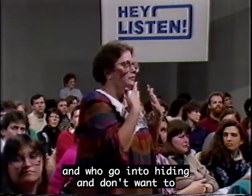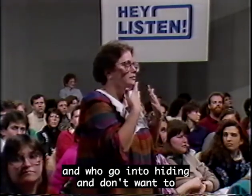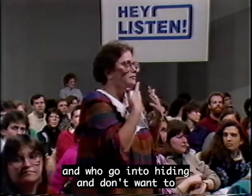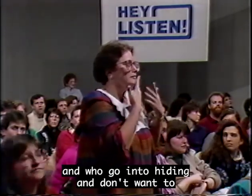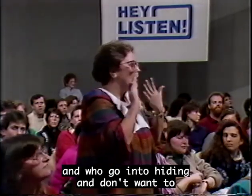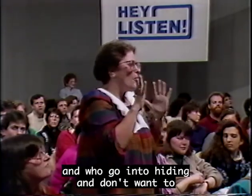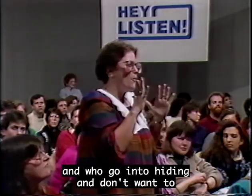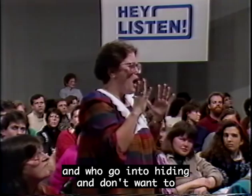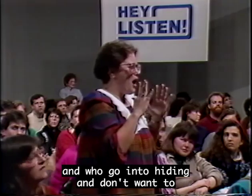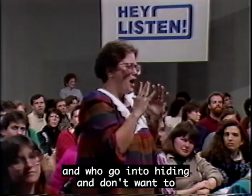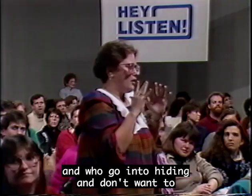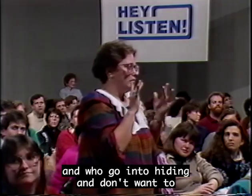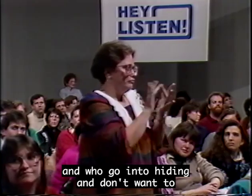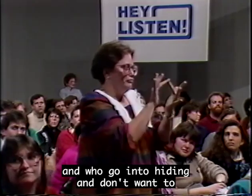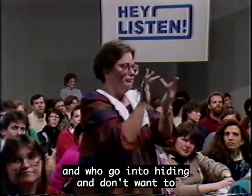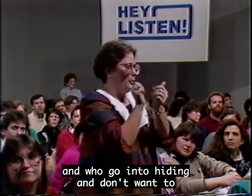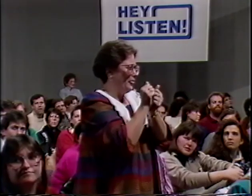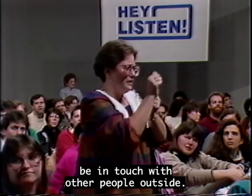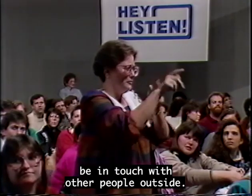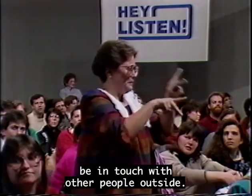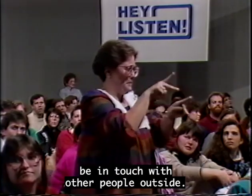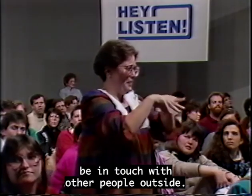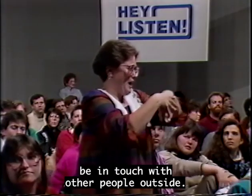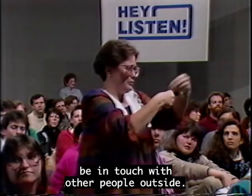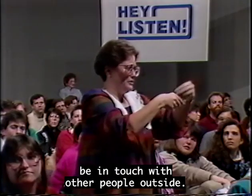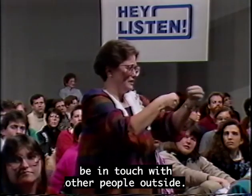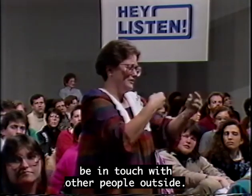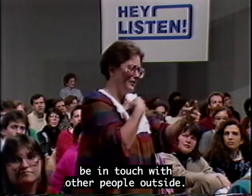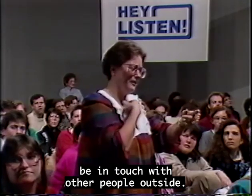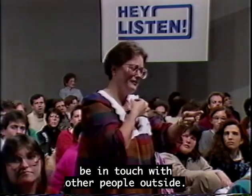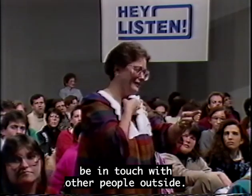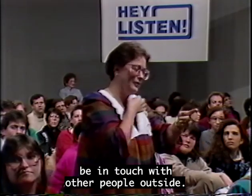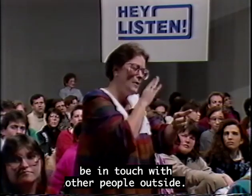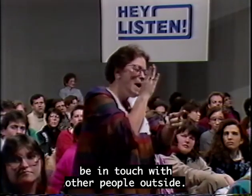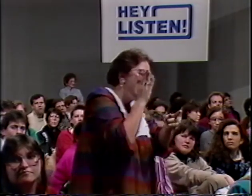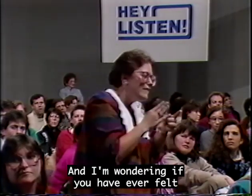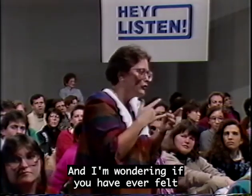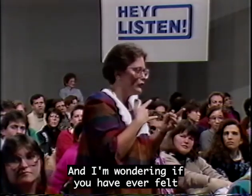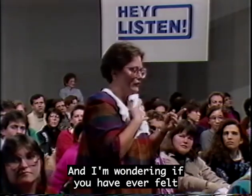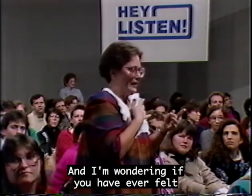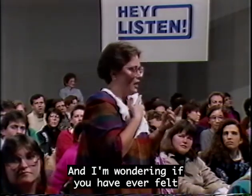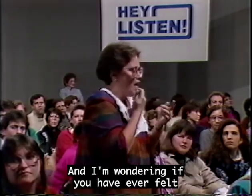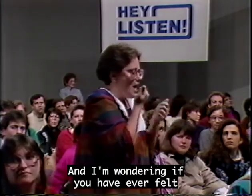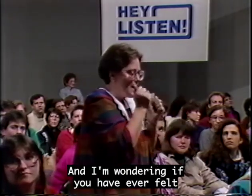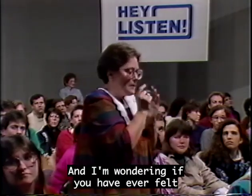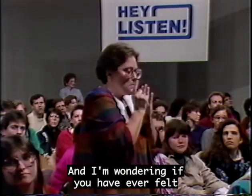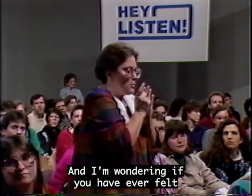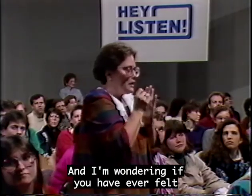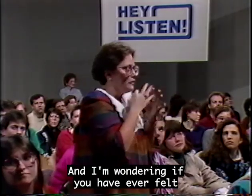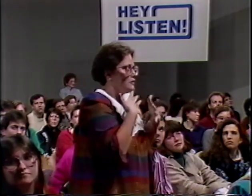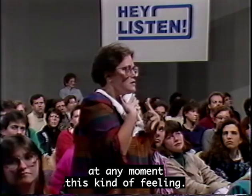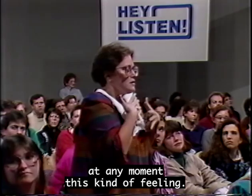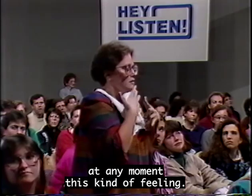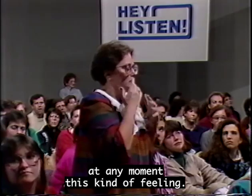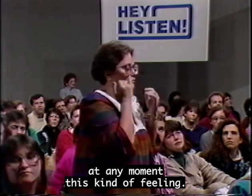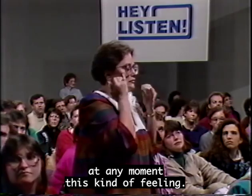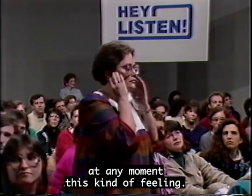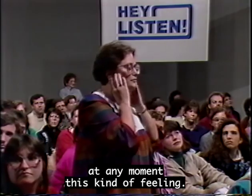into hiding and don't want to be in touch with other people outside. And I'm wondering if you have ever felt at any moment this